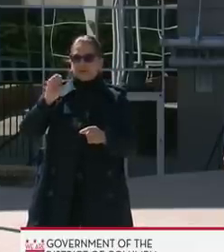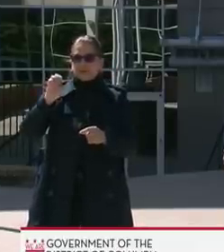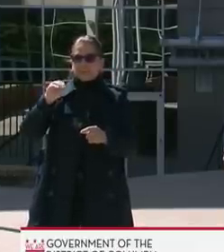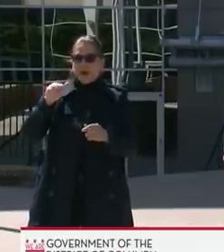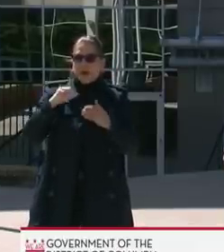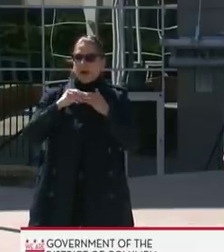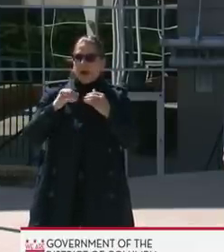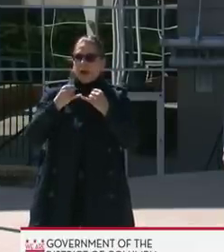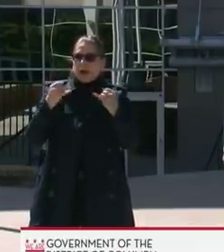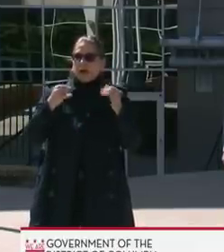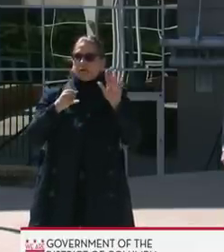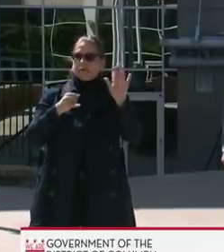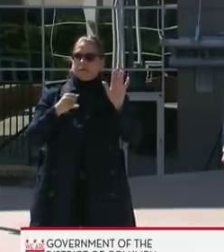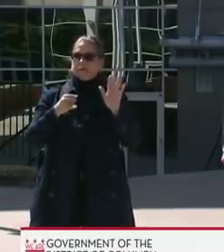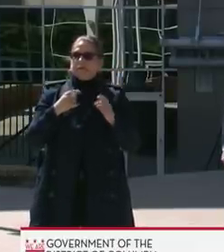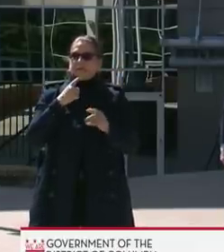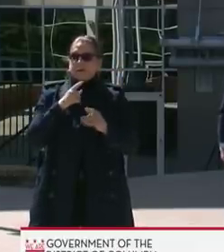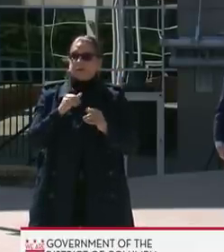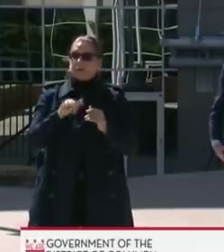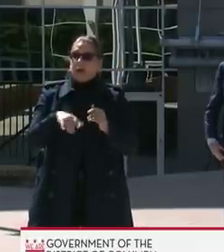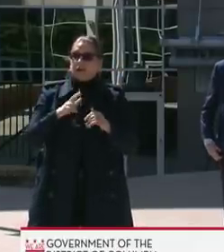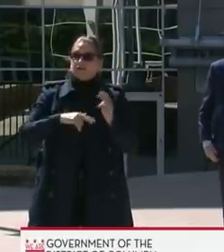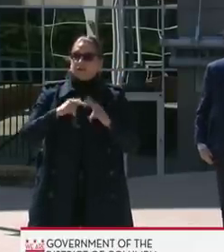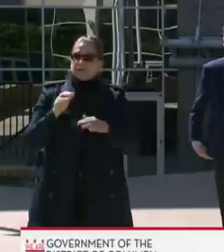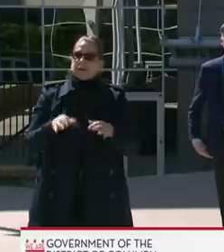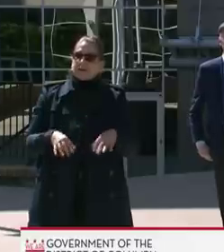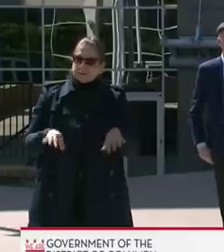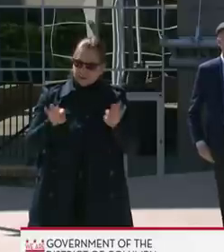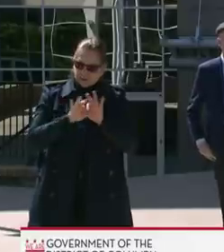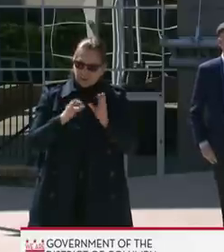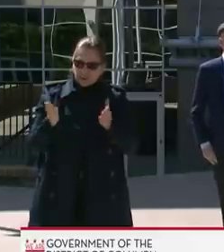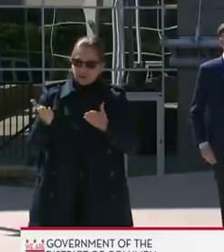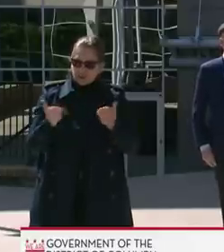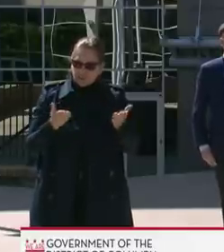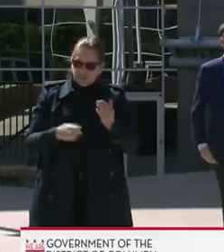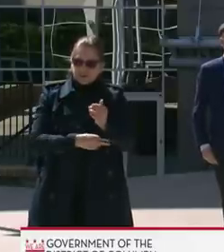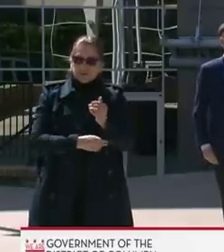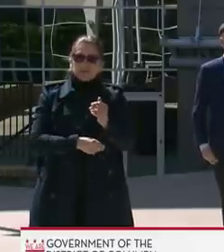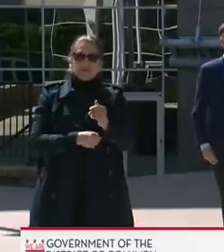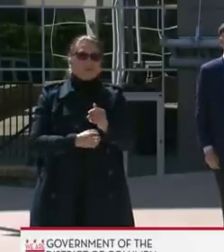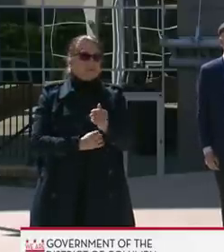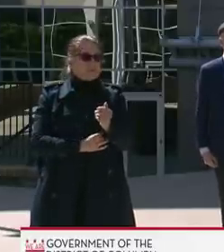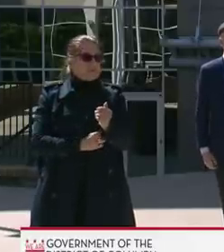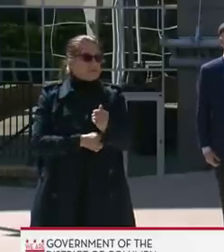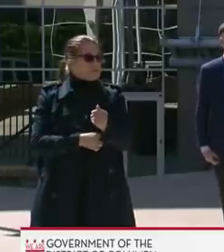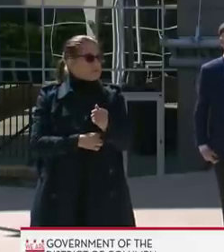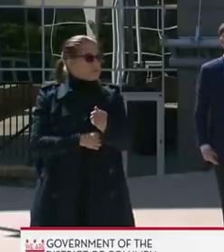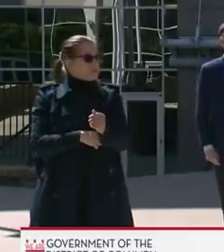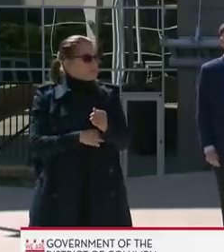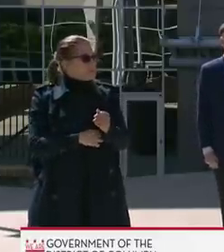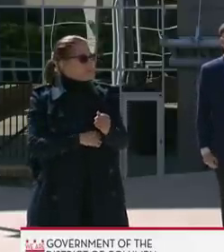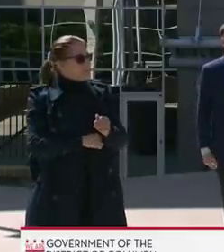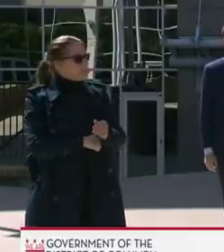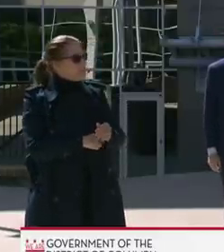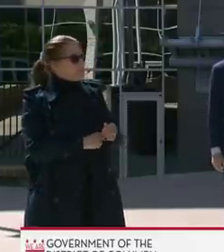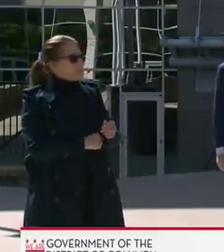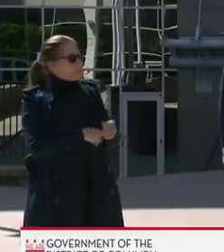response, and construction is one of those services. Okay, I'm going to get down to a last couple. Yes, sir.